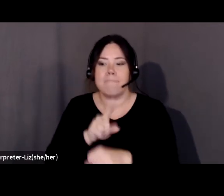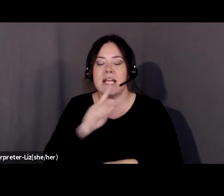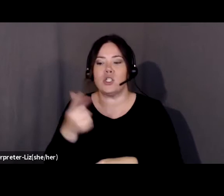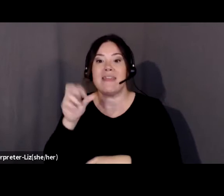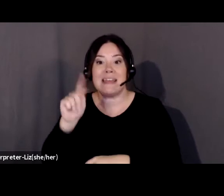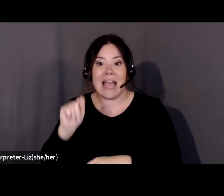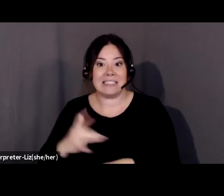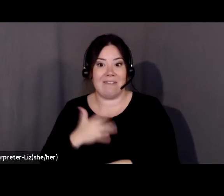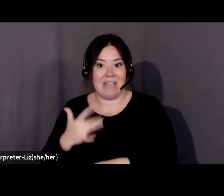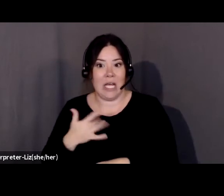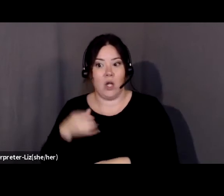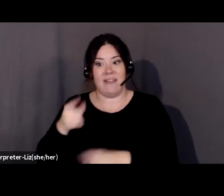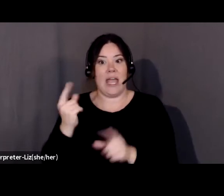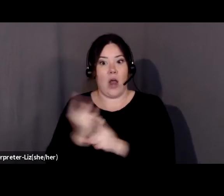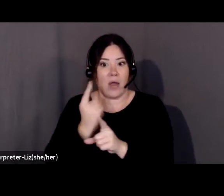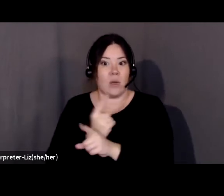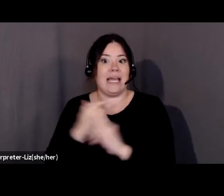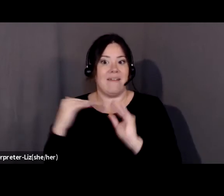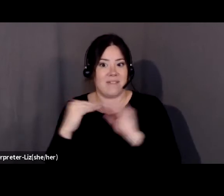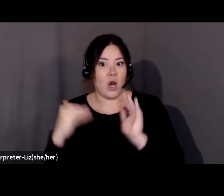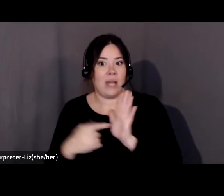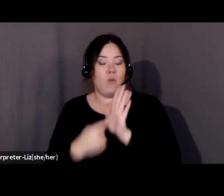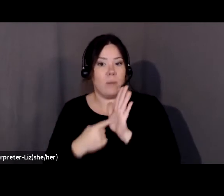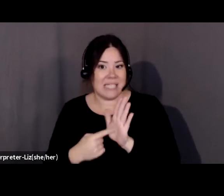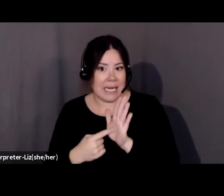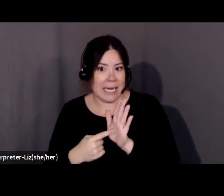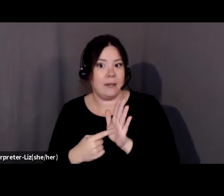are being accurately and fairly represented and heard.